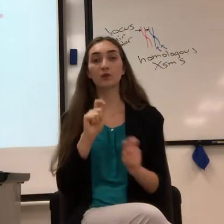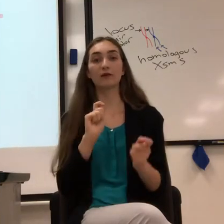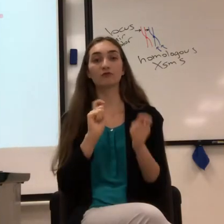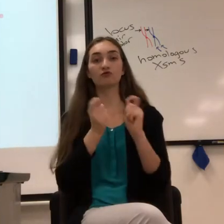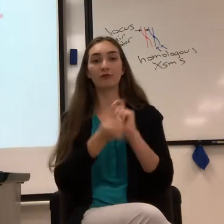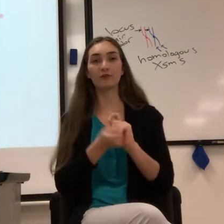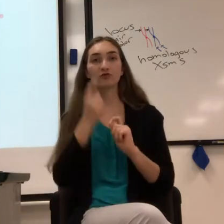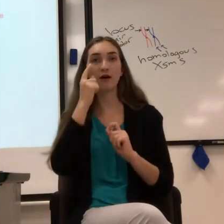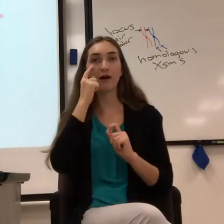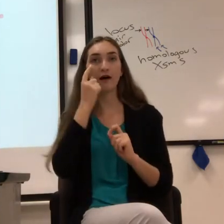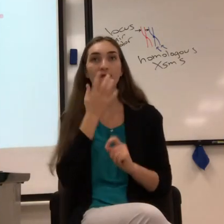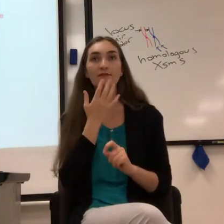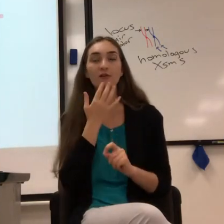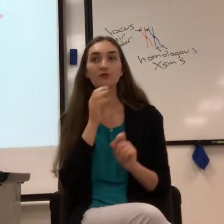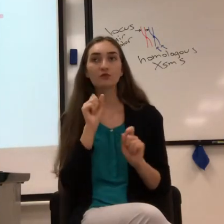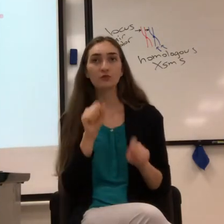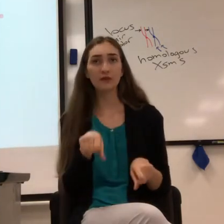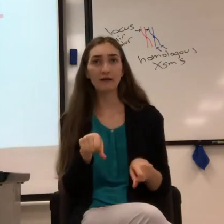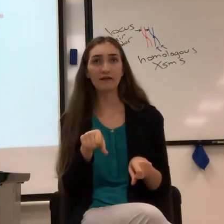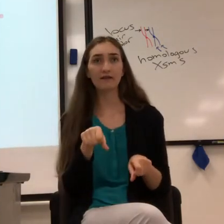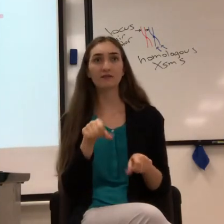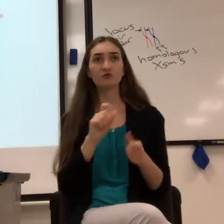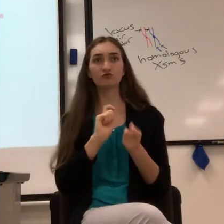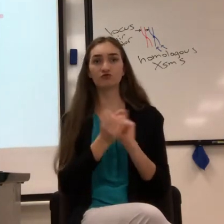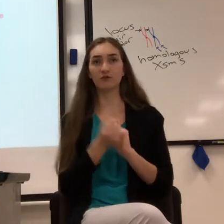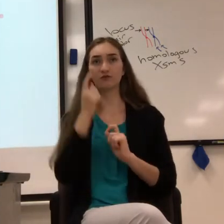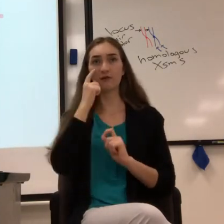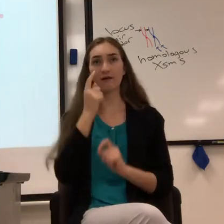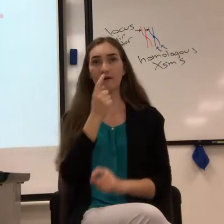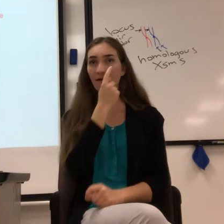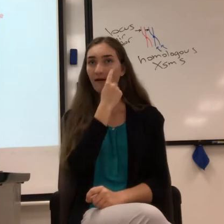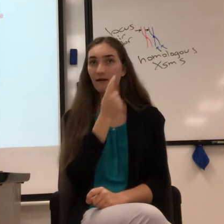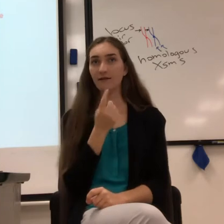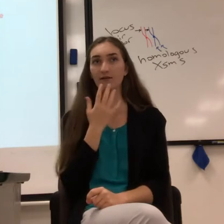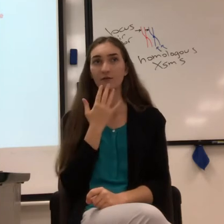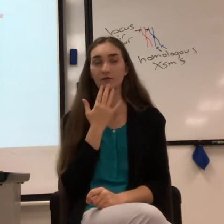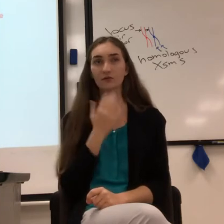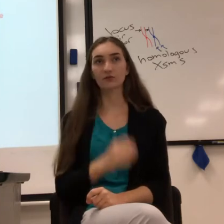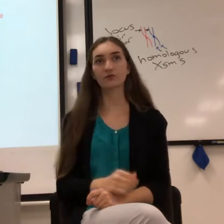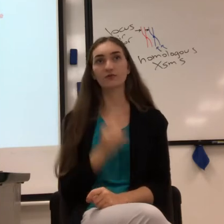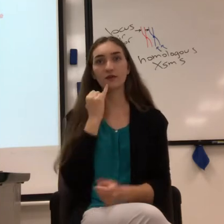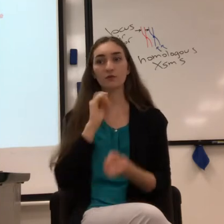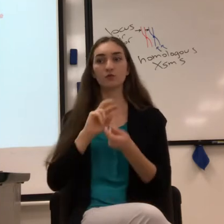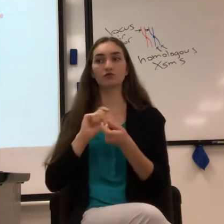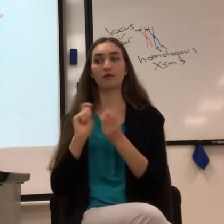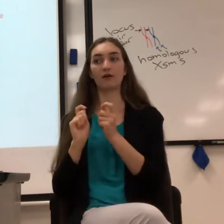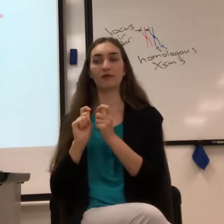there something that you can change the color of the eyes? Okay, that's interesting. Can they change the DNA? Yeah.